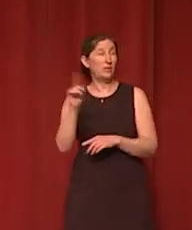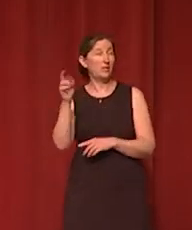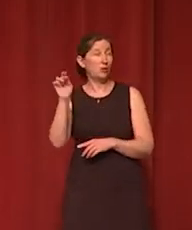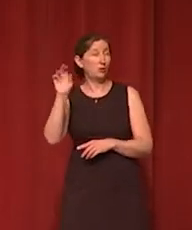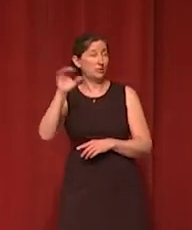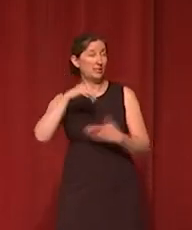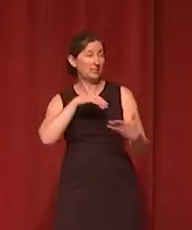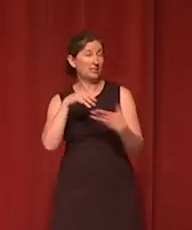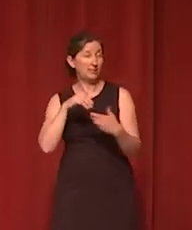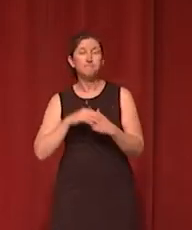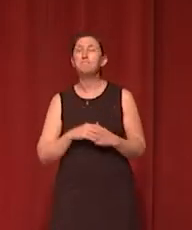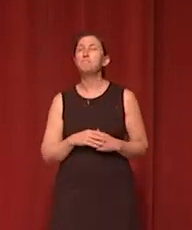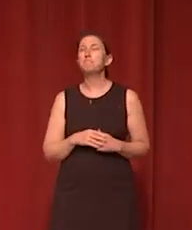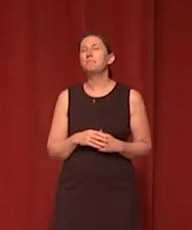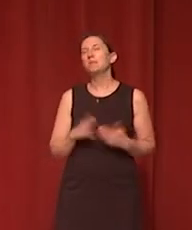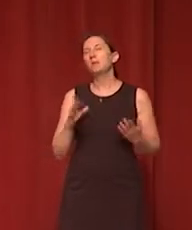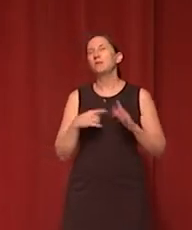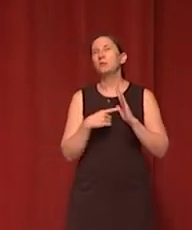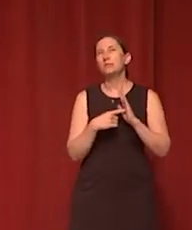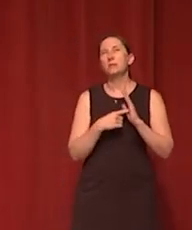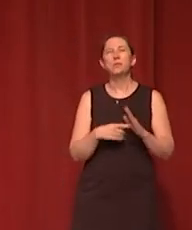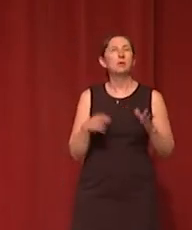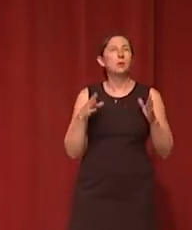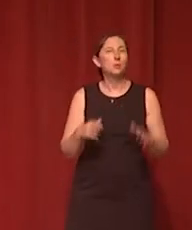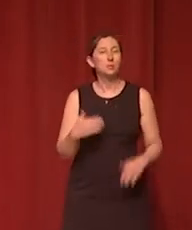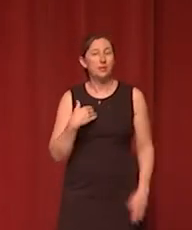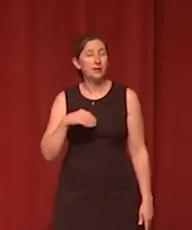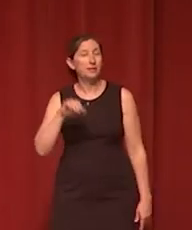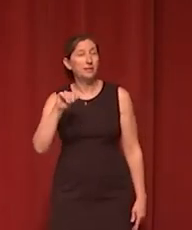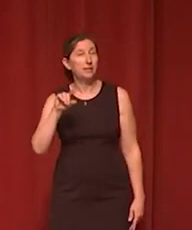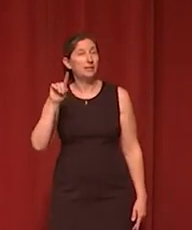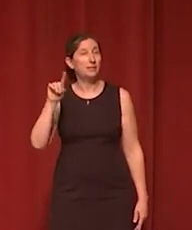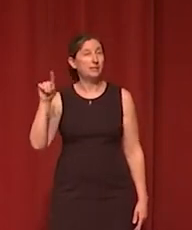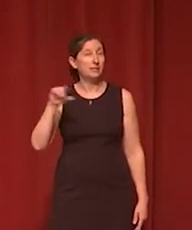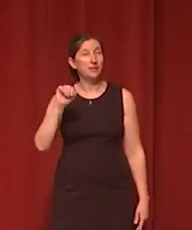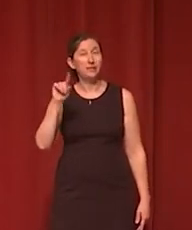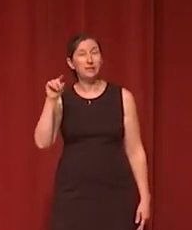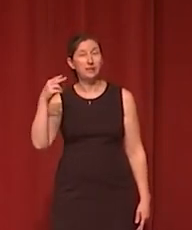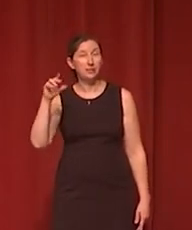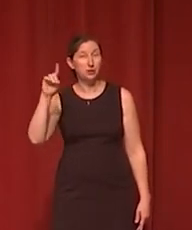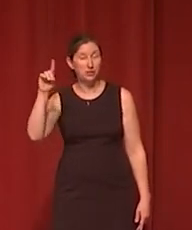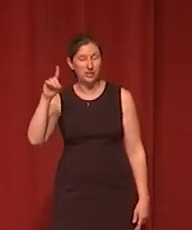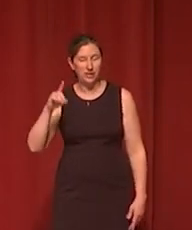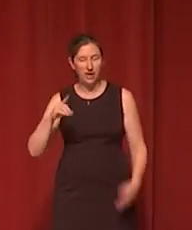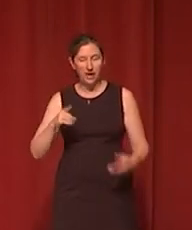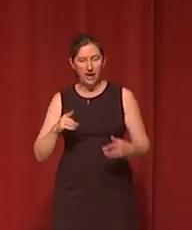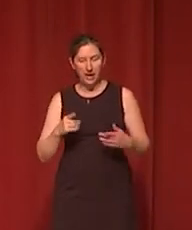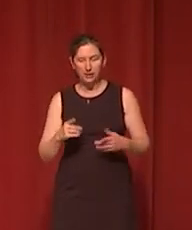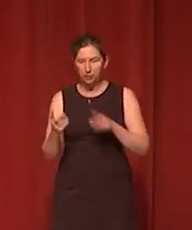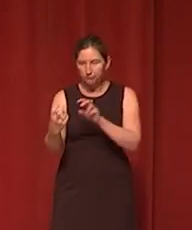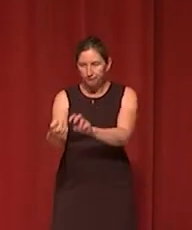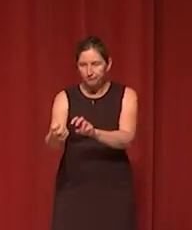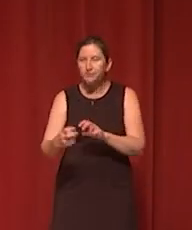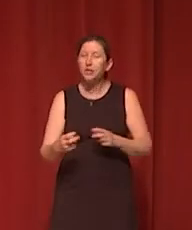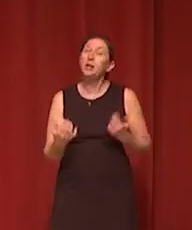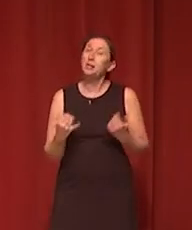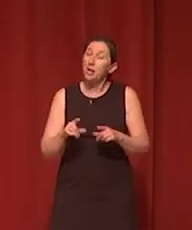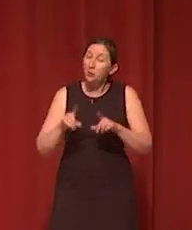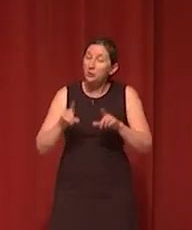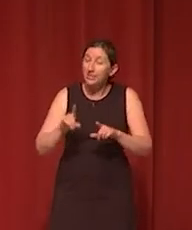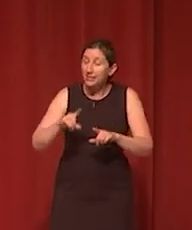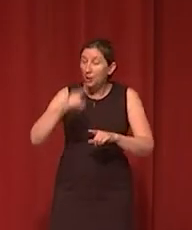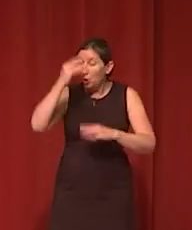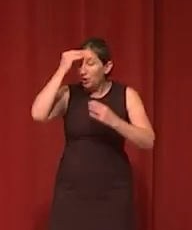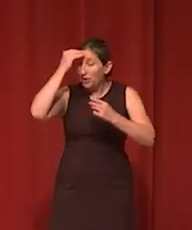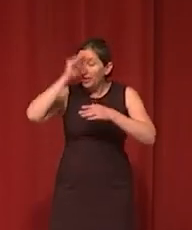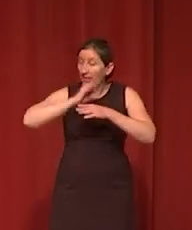deficit disorder and they're doing a thinking test, they may not be able to pay attention as well, and it can affect the thinking tests. And so hopefully usually the people